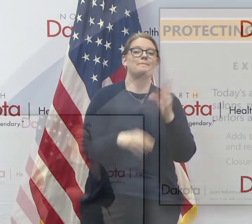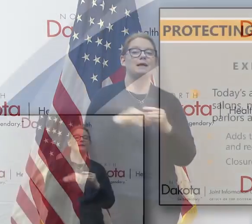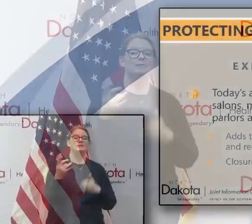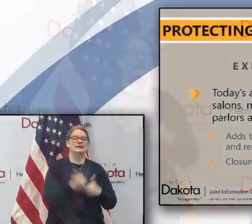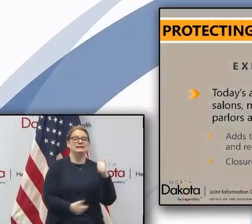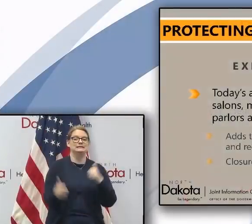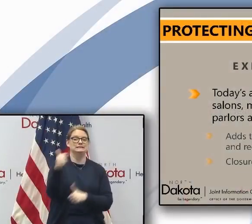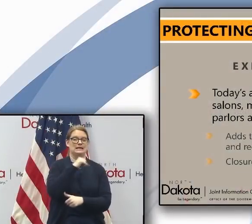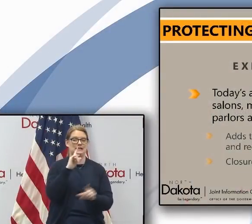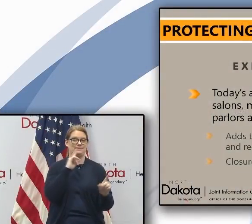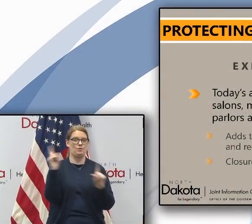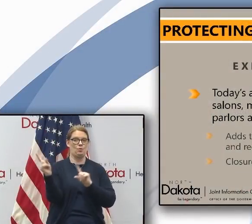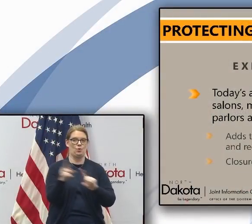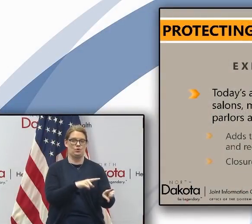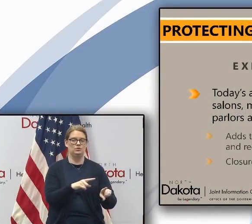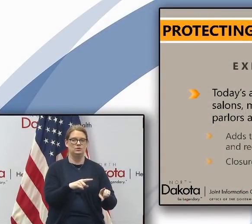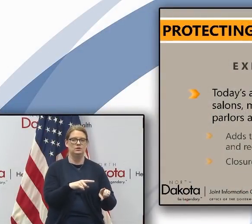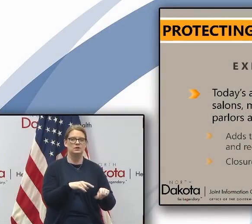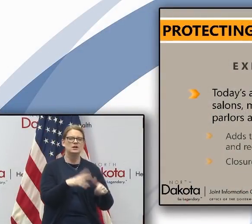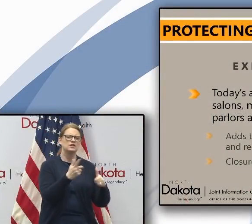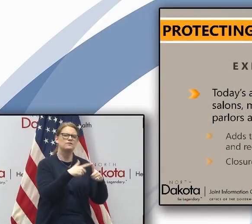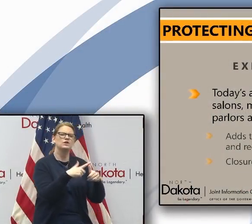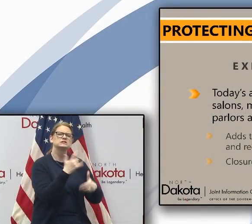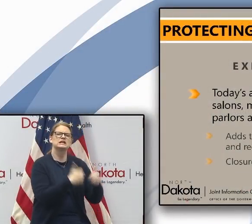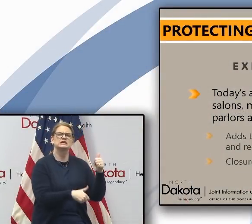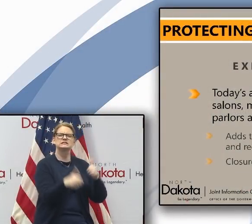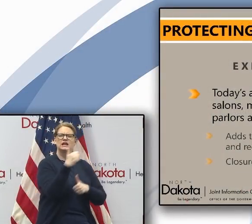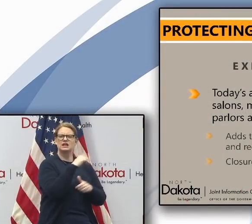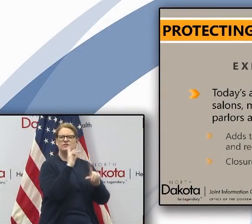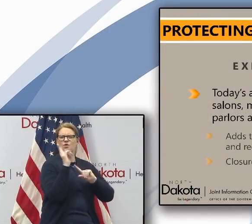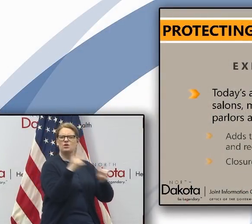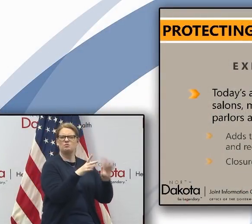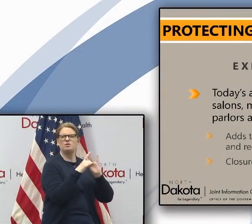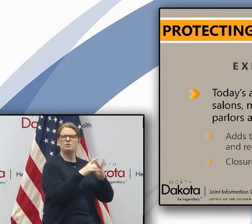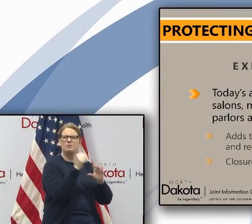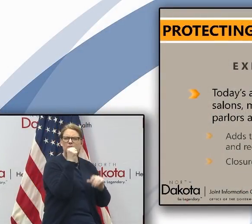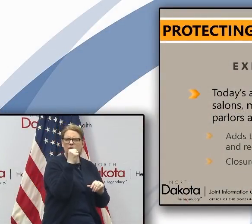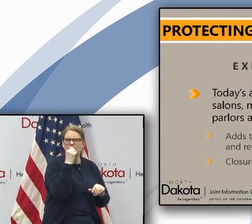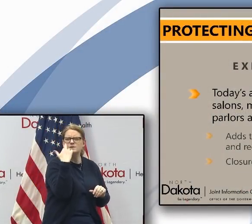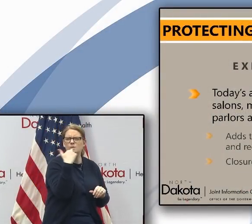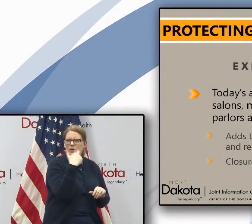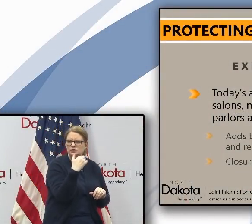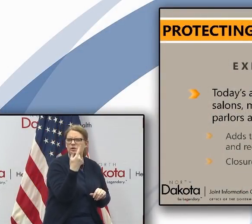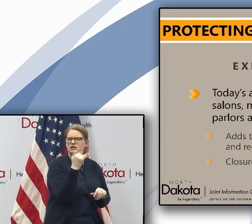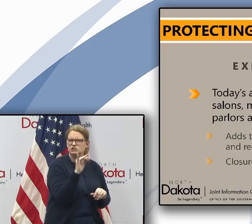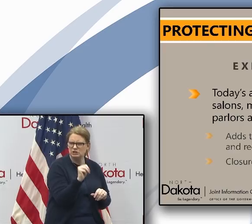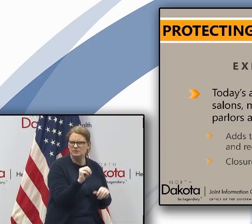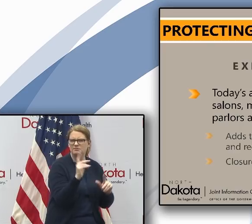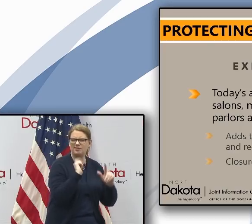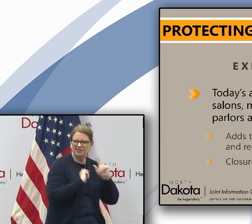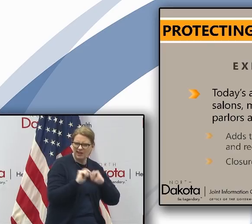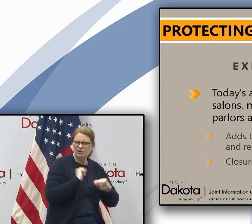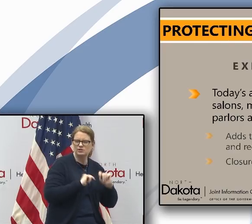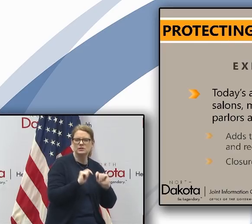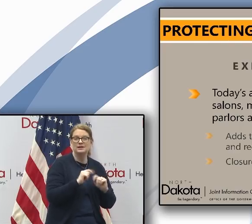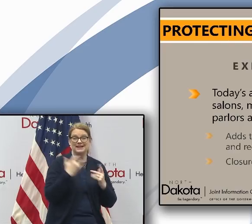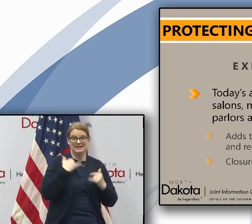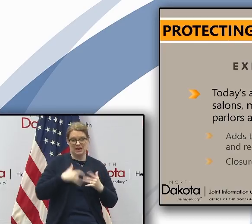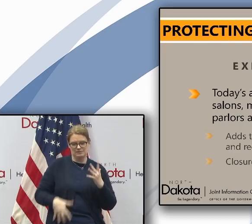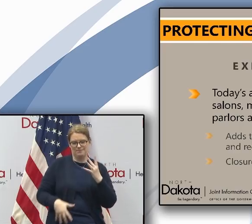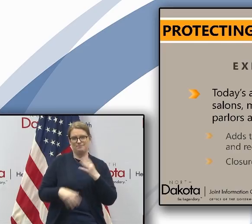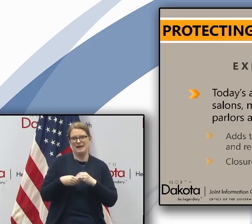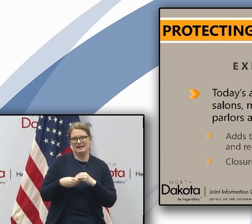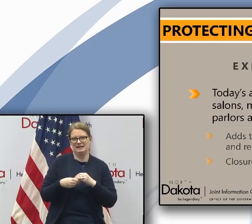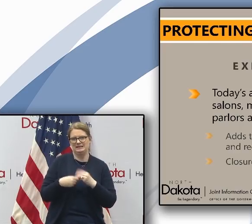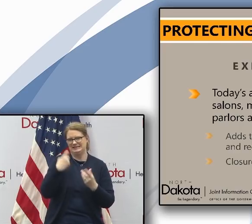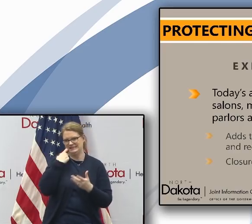And the original executive order had to do with the bar and restaurant and other, gym closings closings. It's been amended and signed